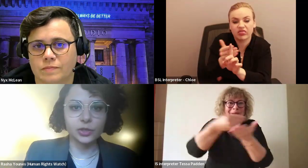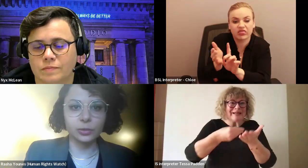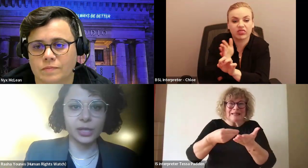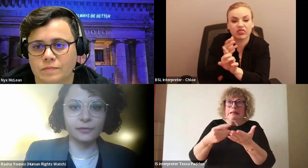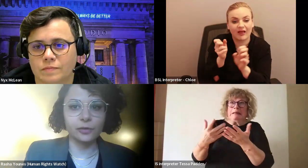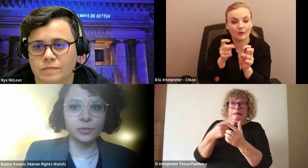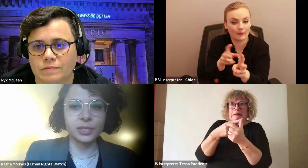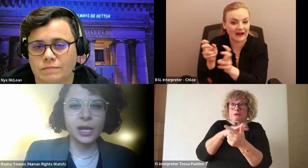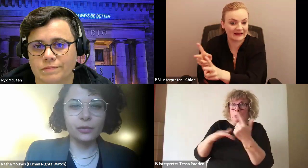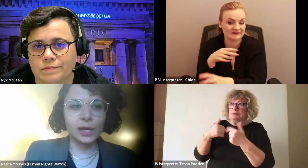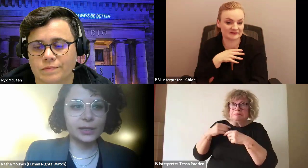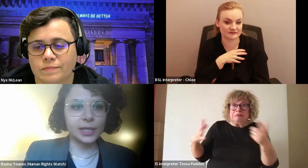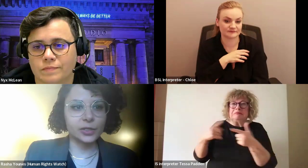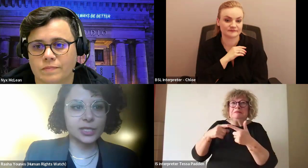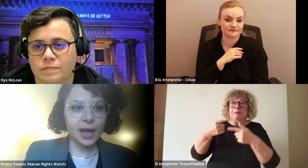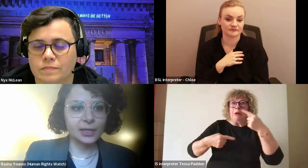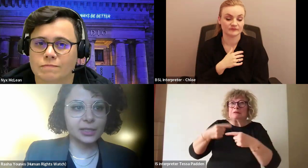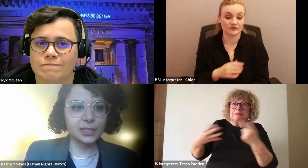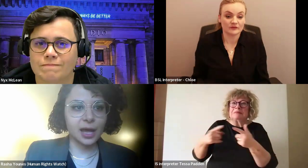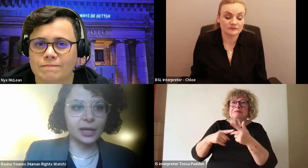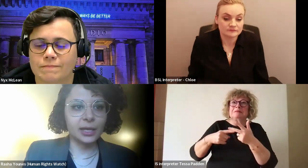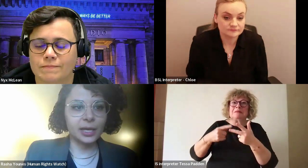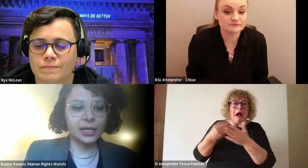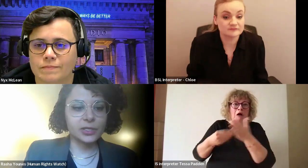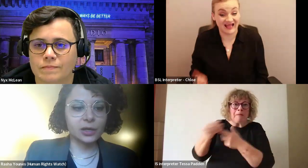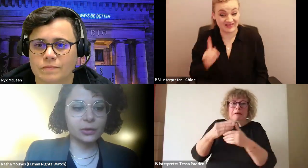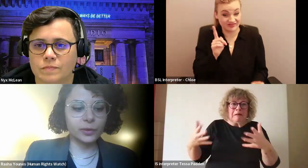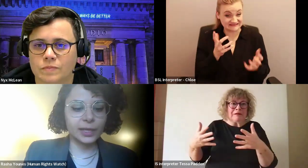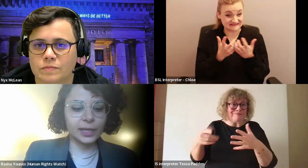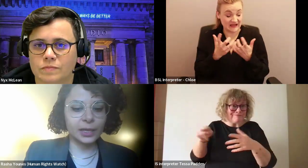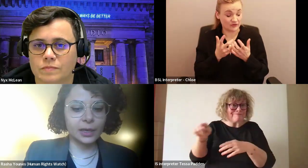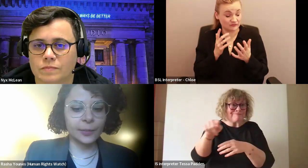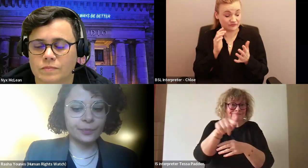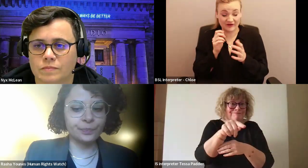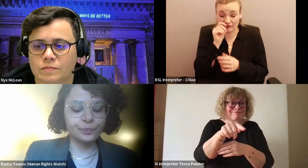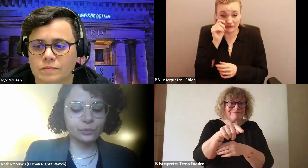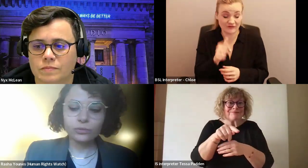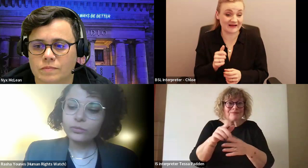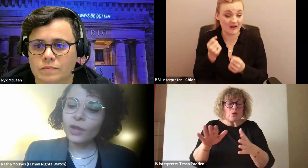what digital platforms rarely understand, is that it is not only